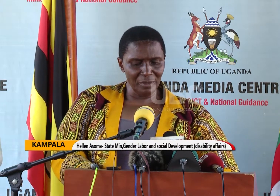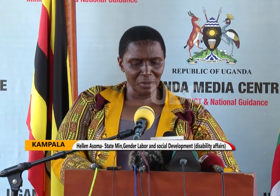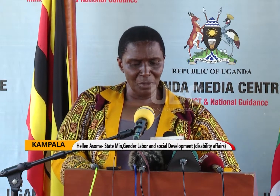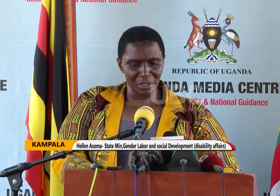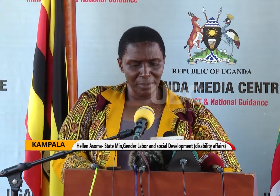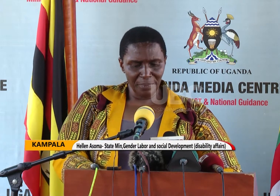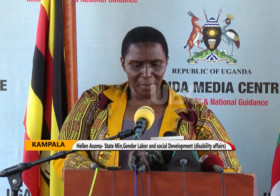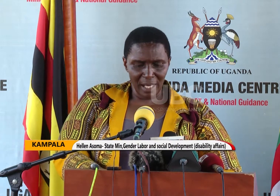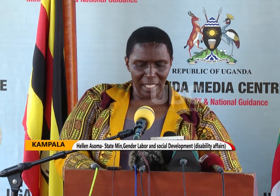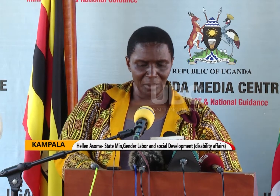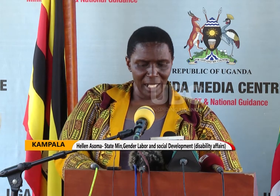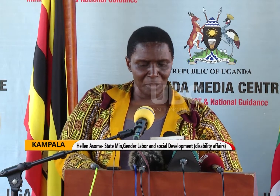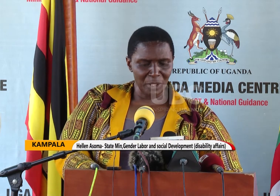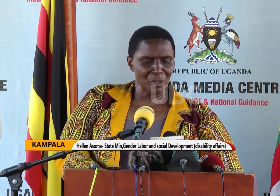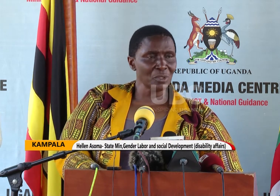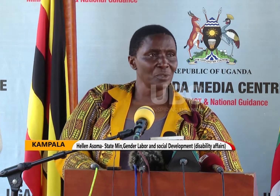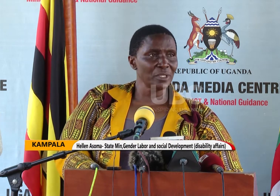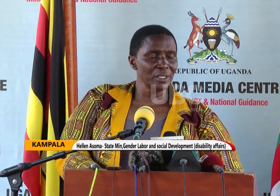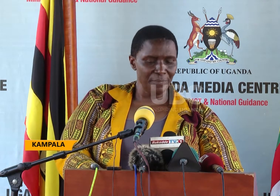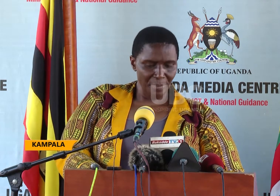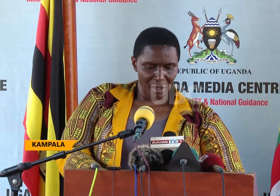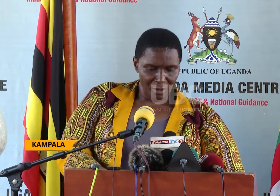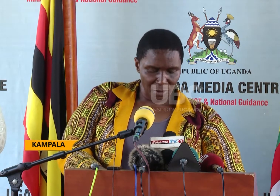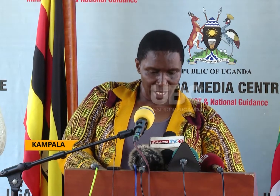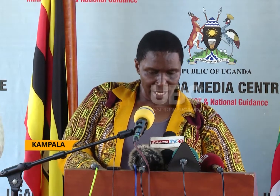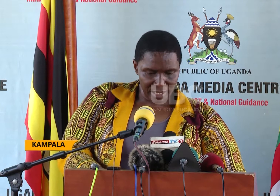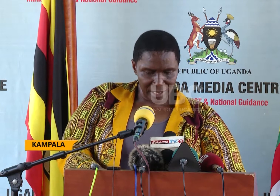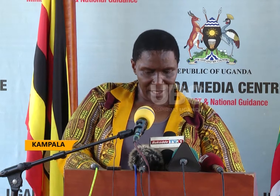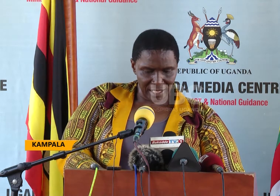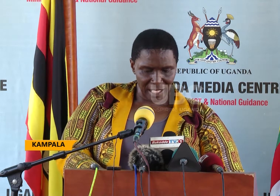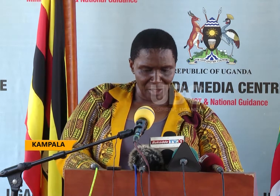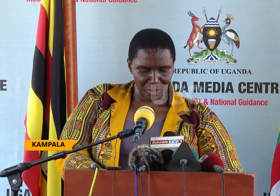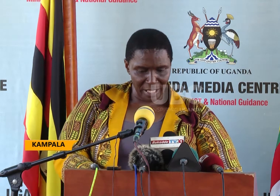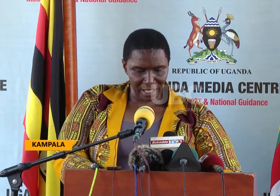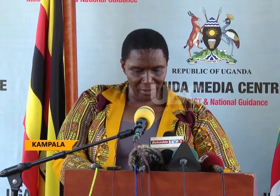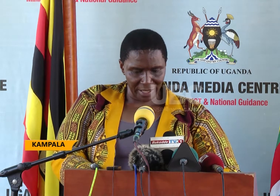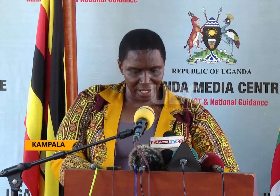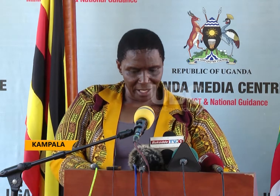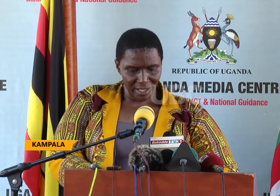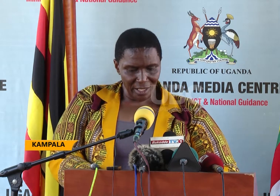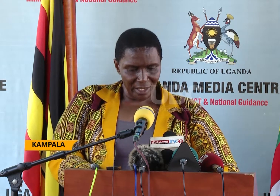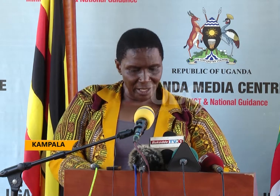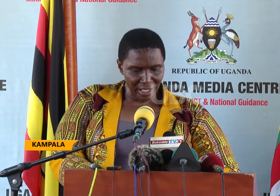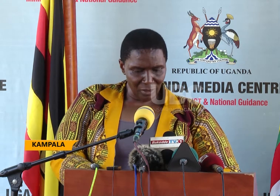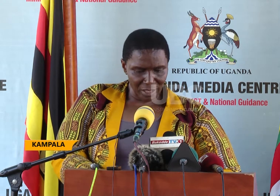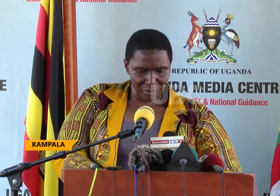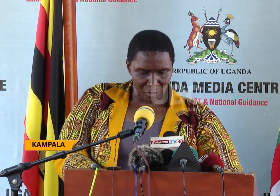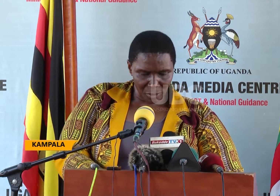schools as well as special schools for learners that cannot be integrated in inclusive school.